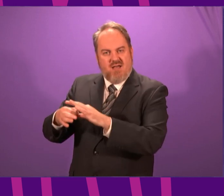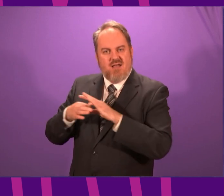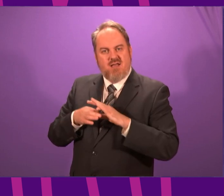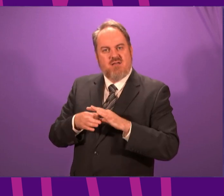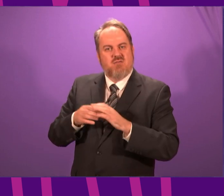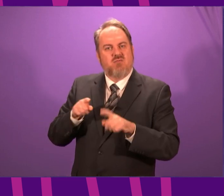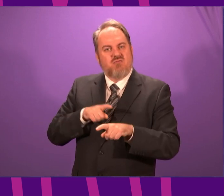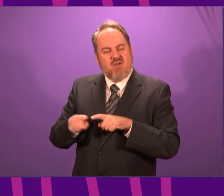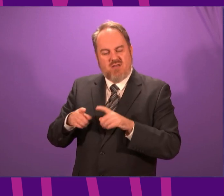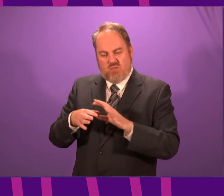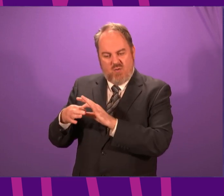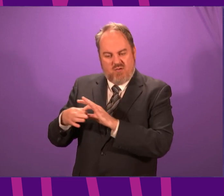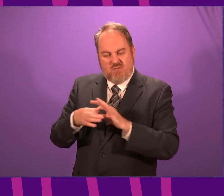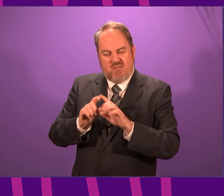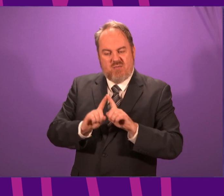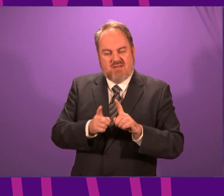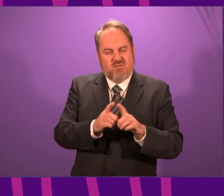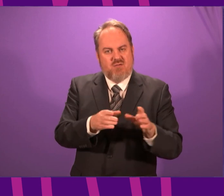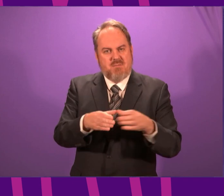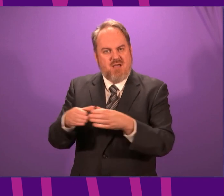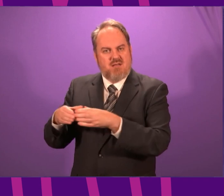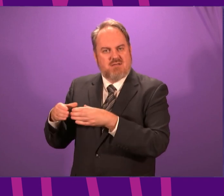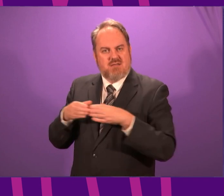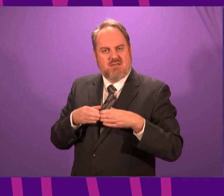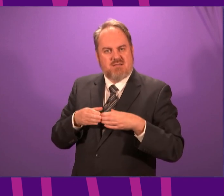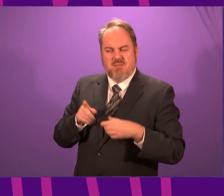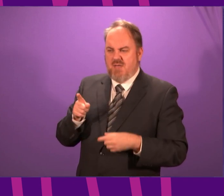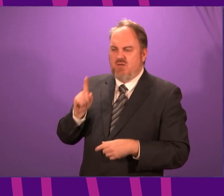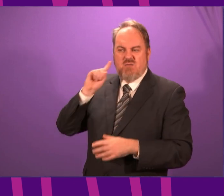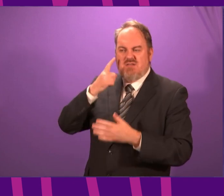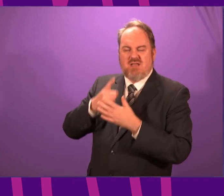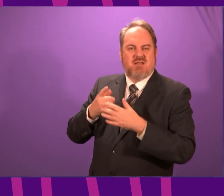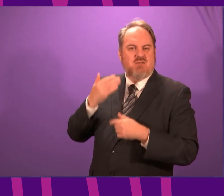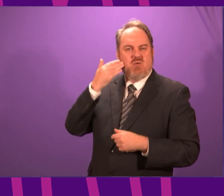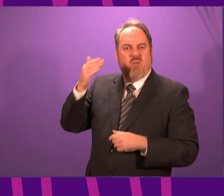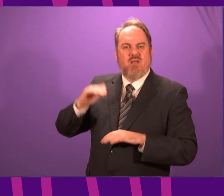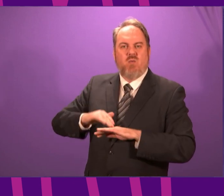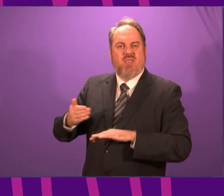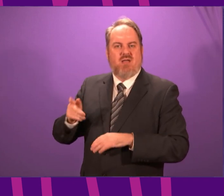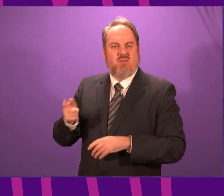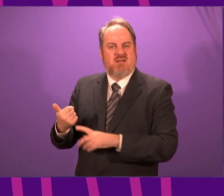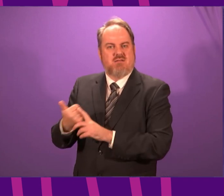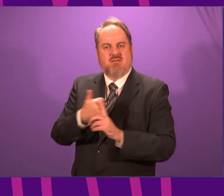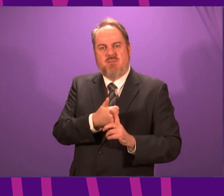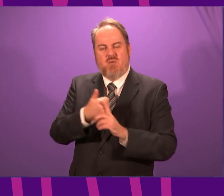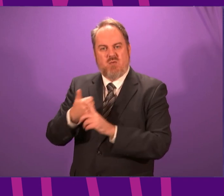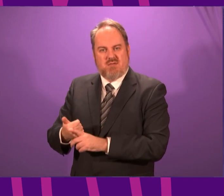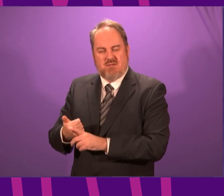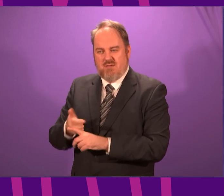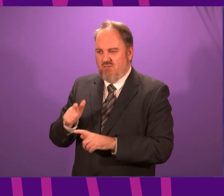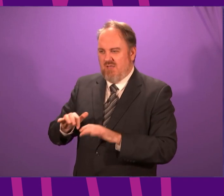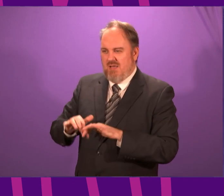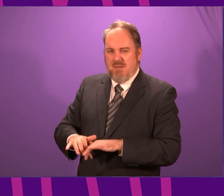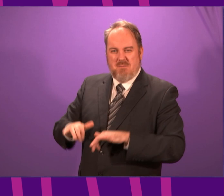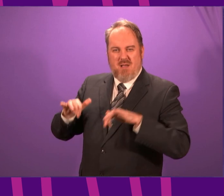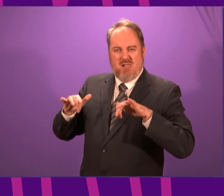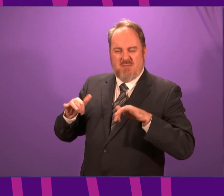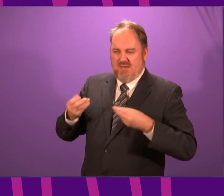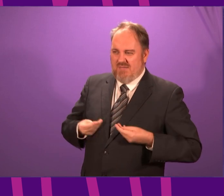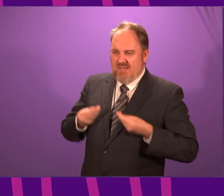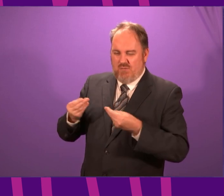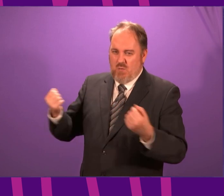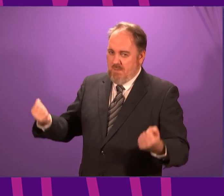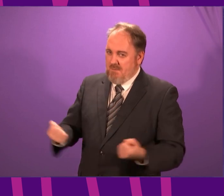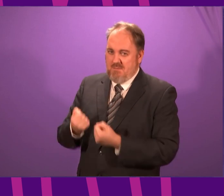it in a cross-party way. But the First Minister chose to do it herself. Parliament has handed unprecedented powers to the First Minister and